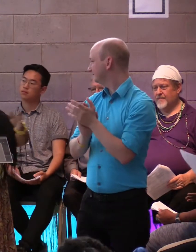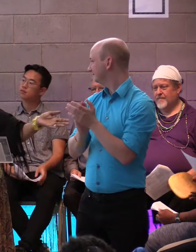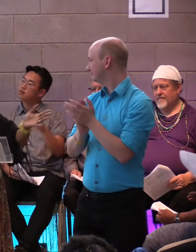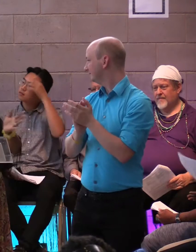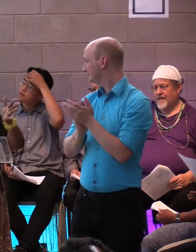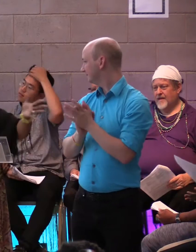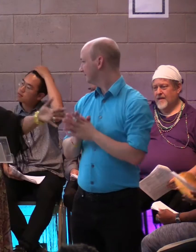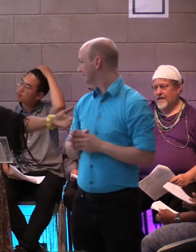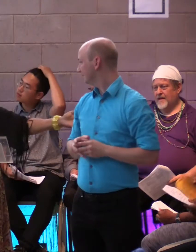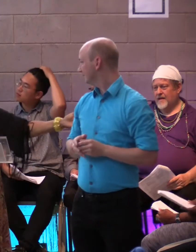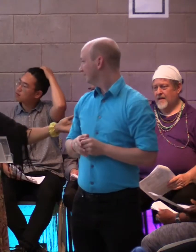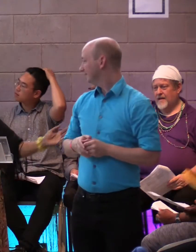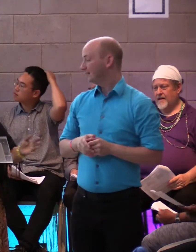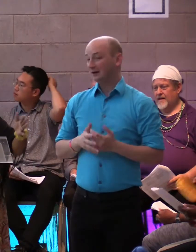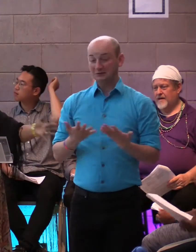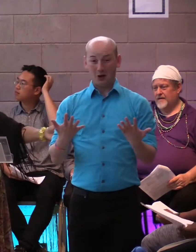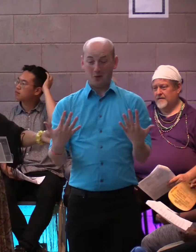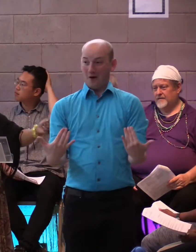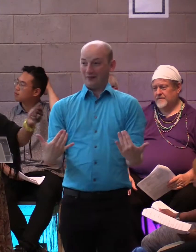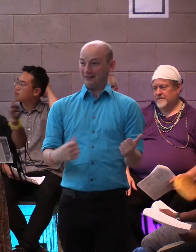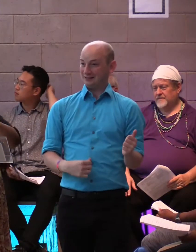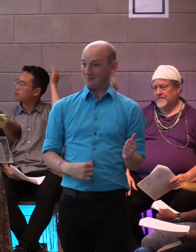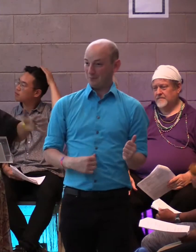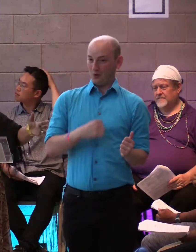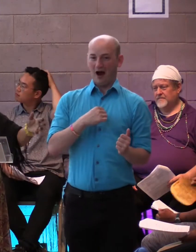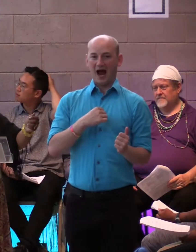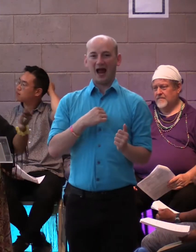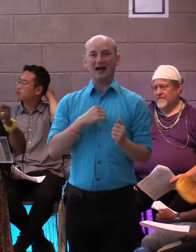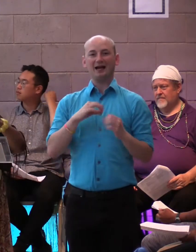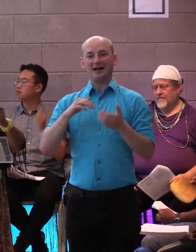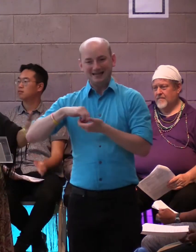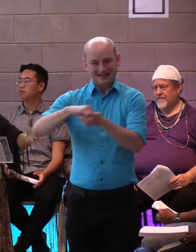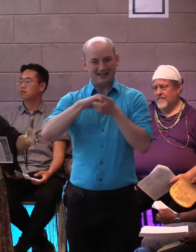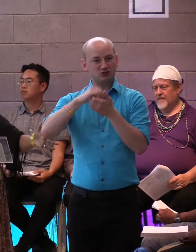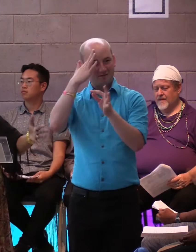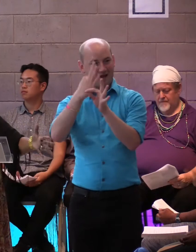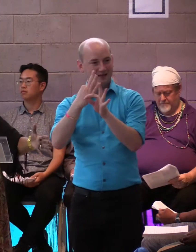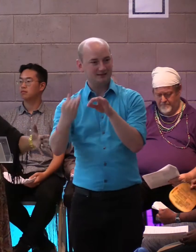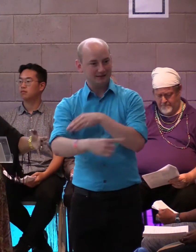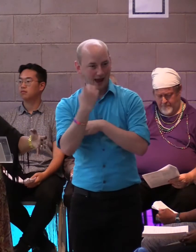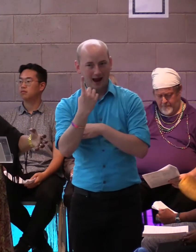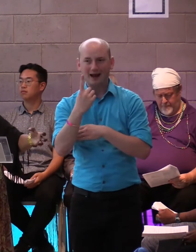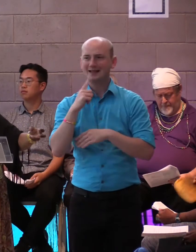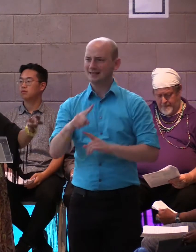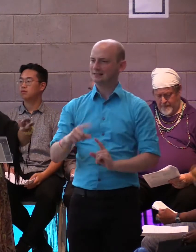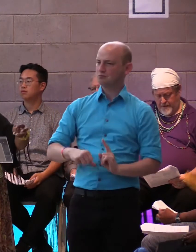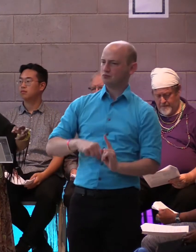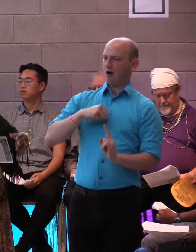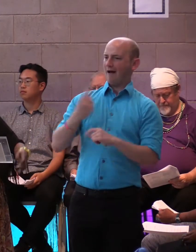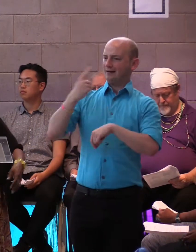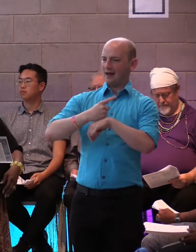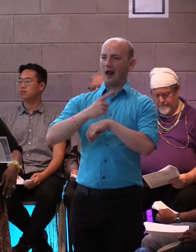So on this Pride Interfaith Day, on this Pride Day of Miracles, it